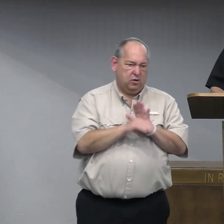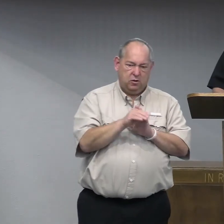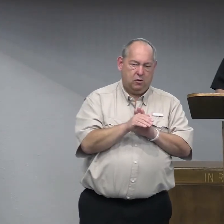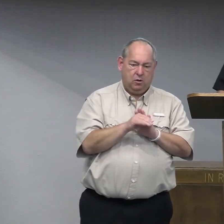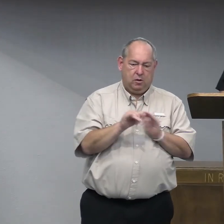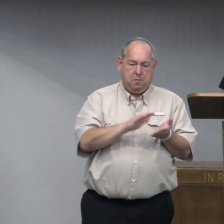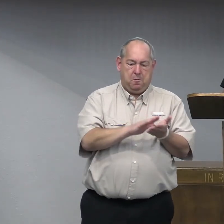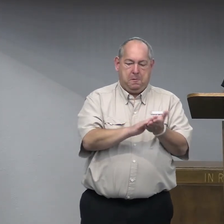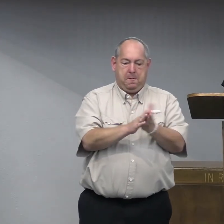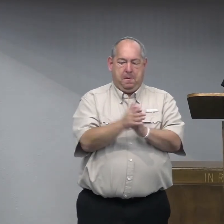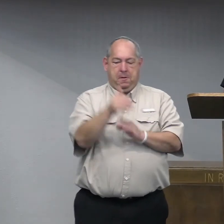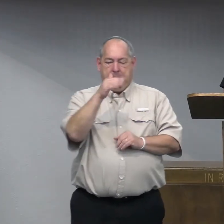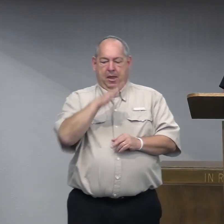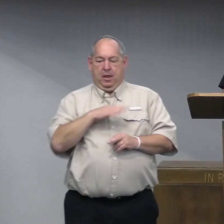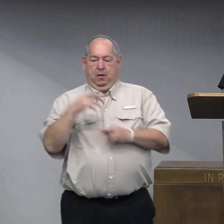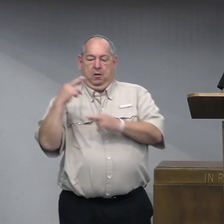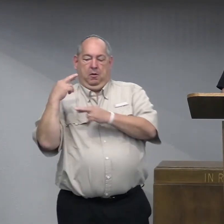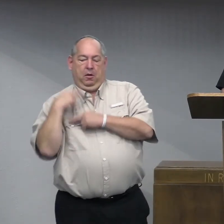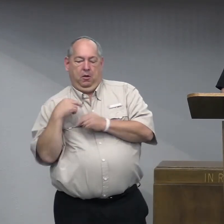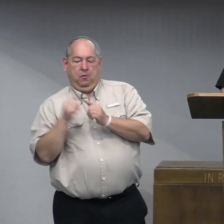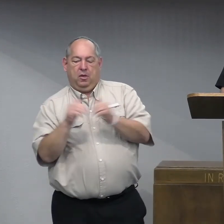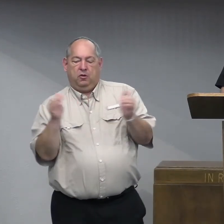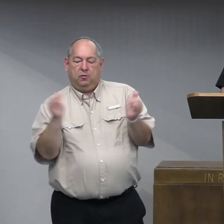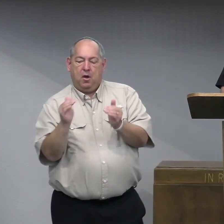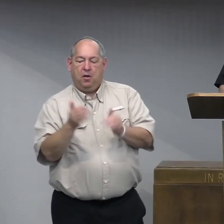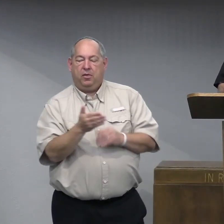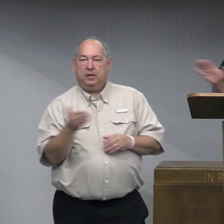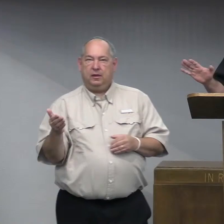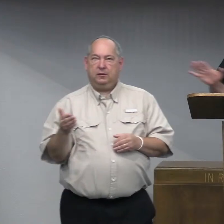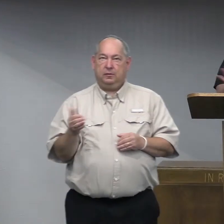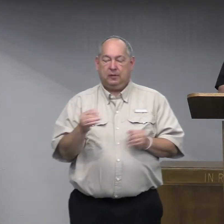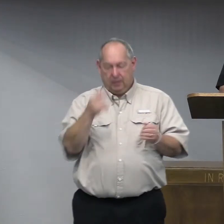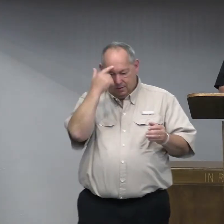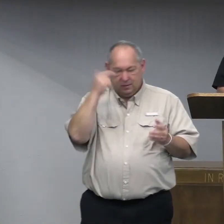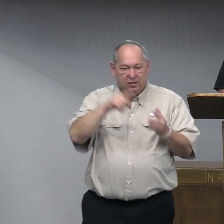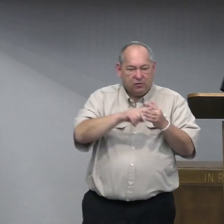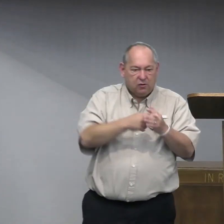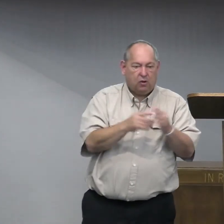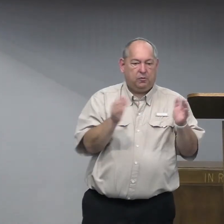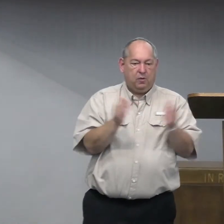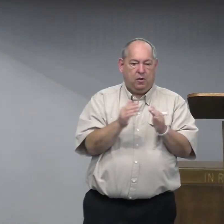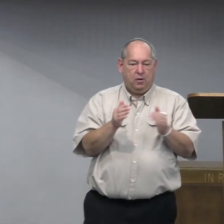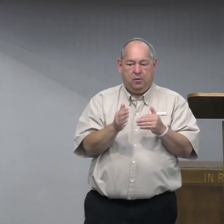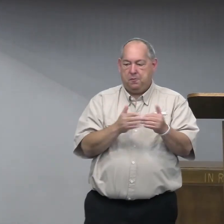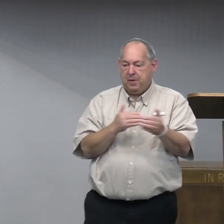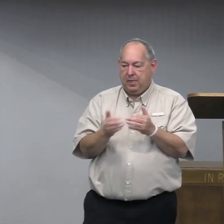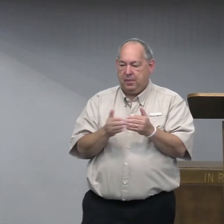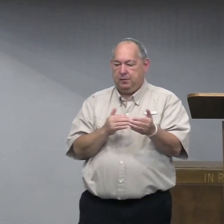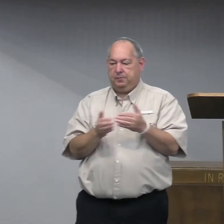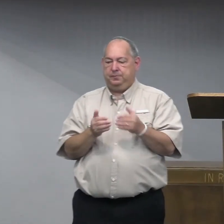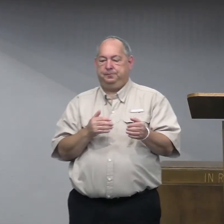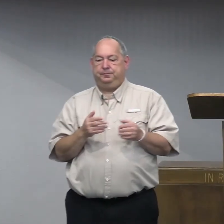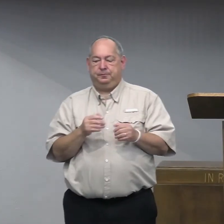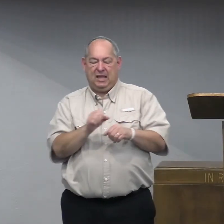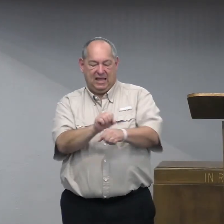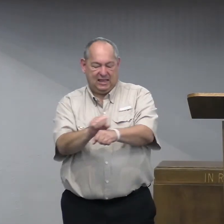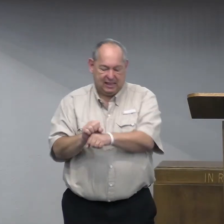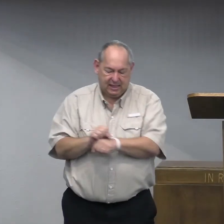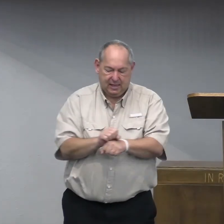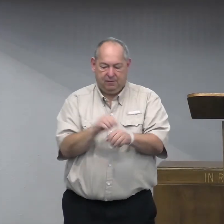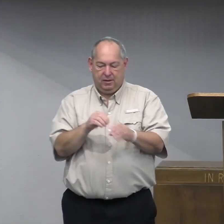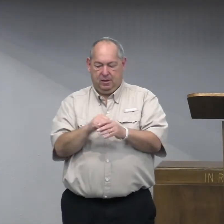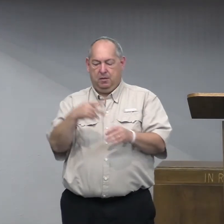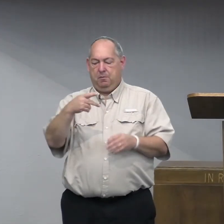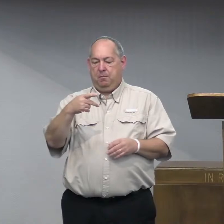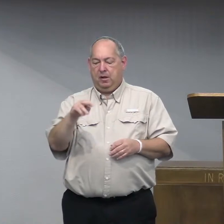is responsible with the small things. Because it starts small, whether he is a slave in Potiphar's